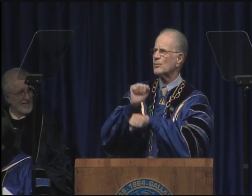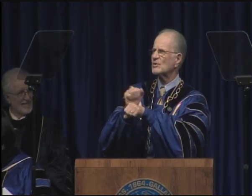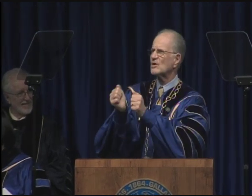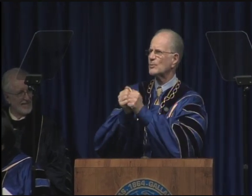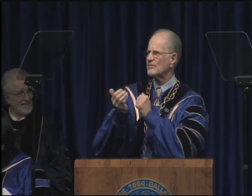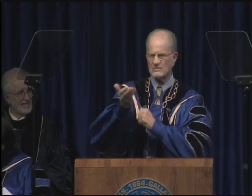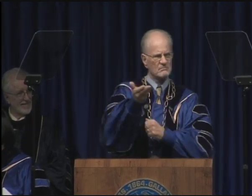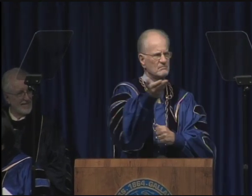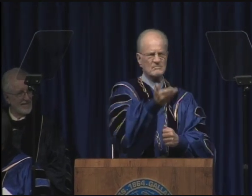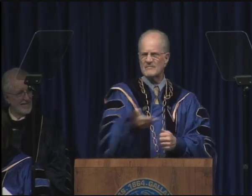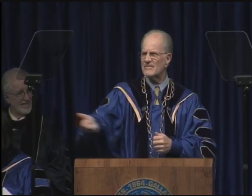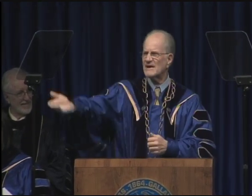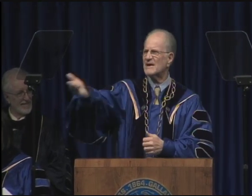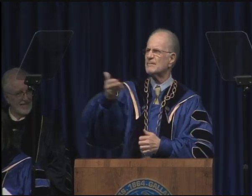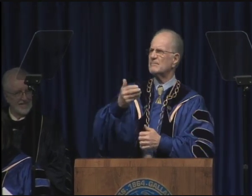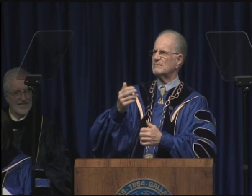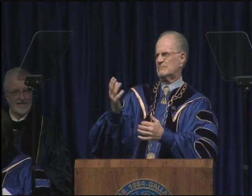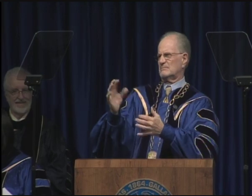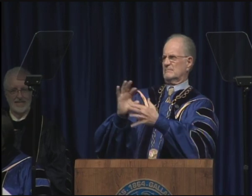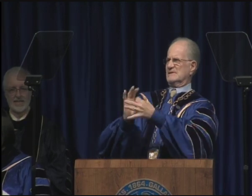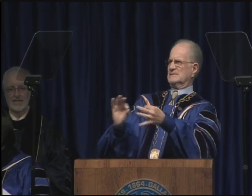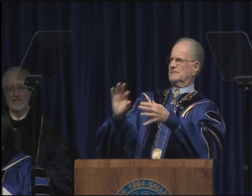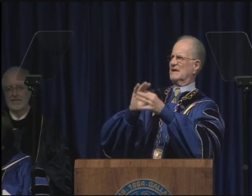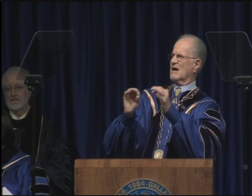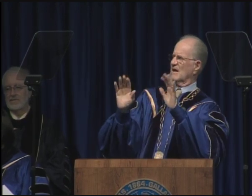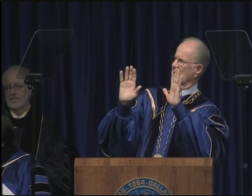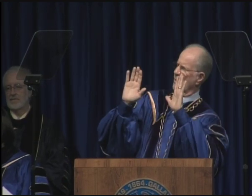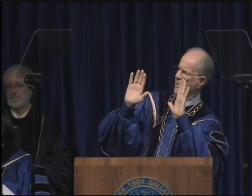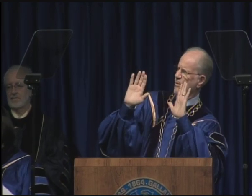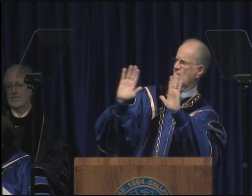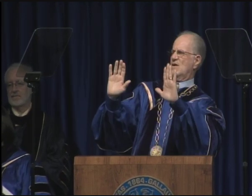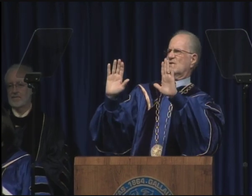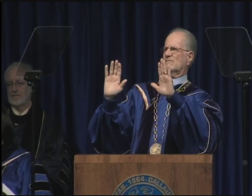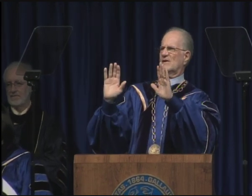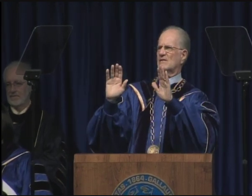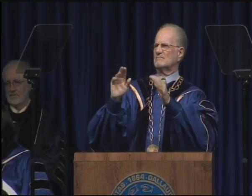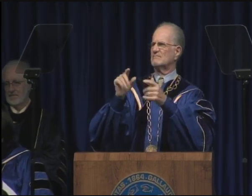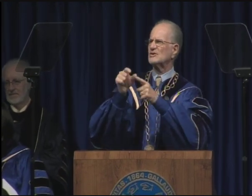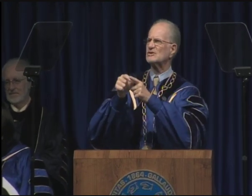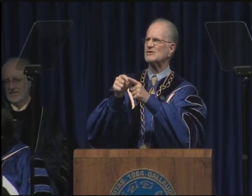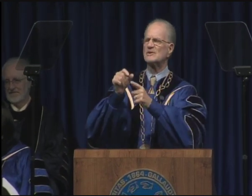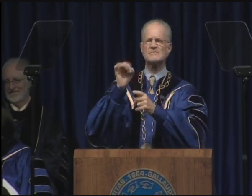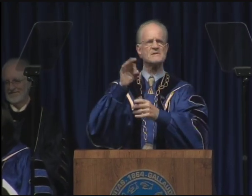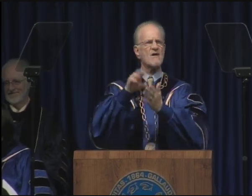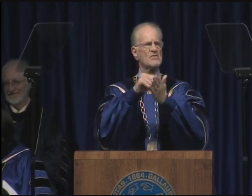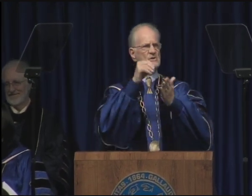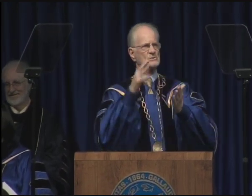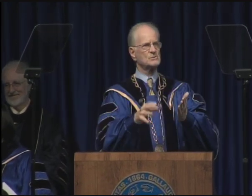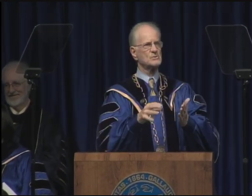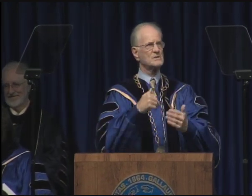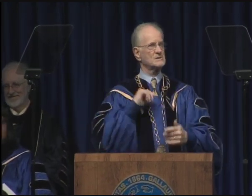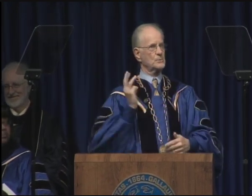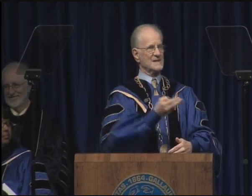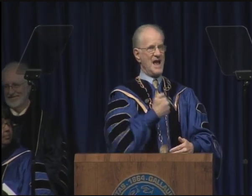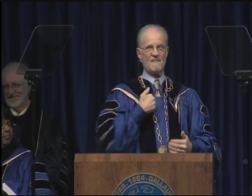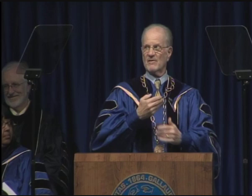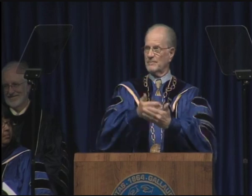Our graduate faculty and the staff who works with them speak in wonderful terms of the students we have before